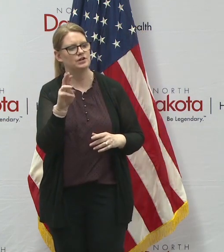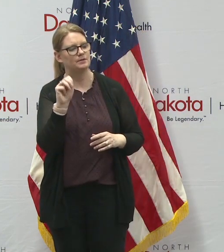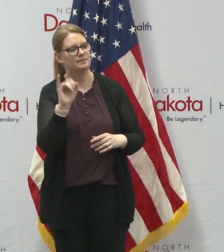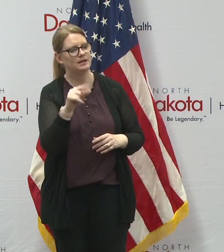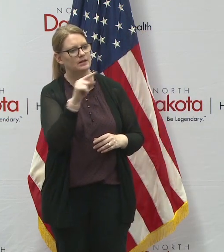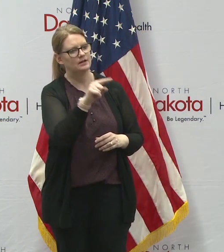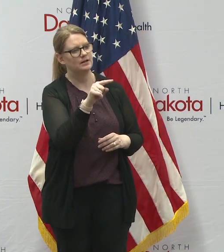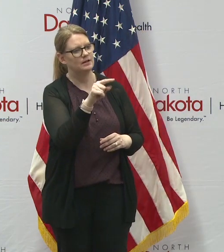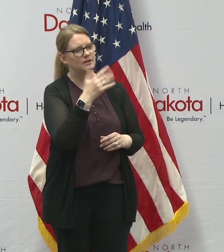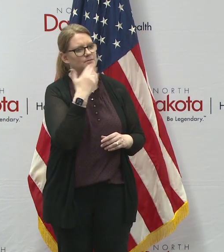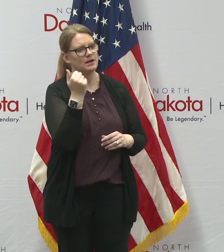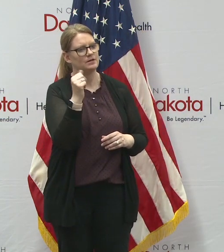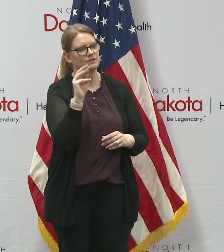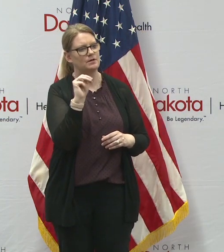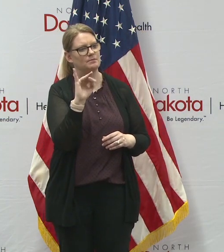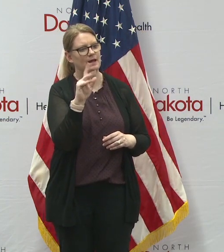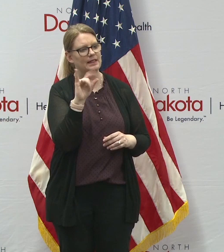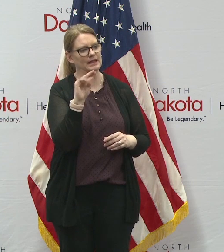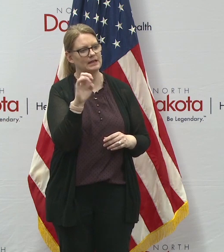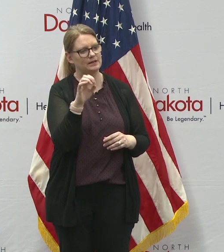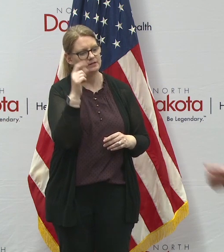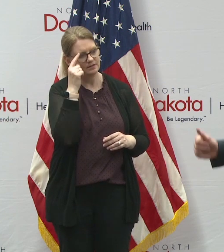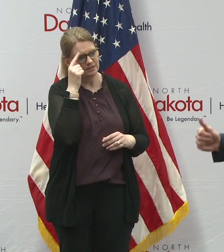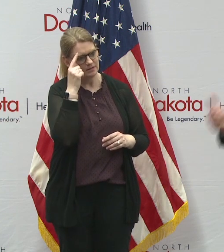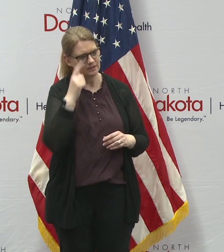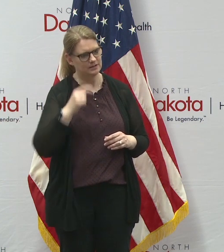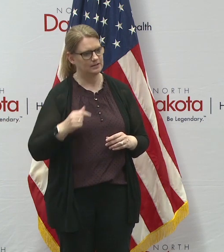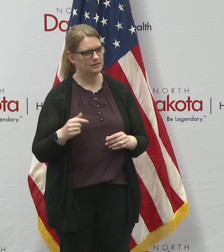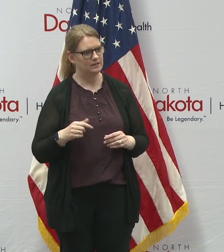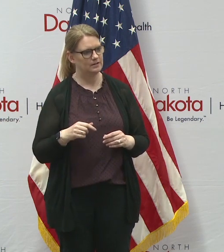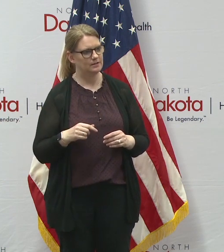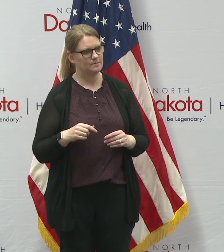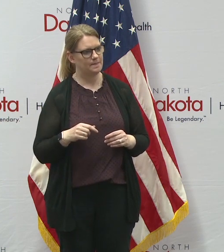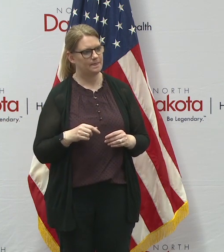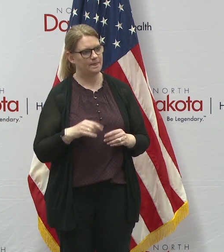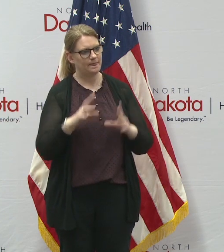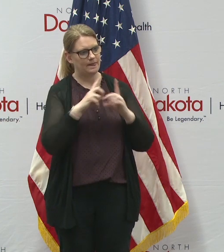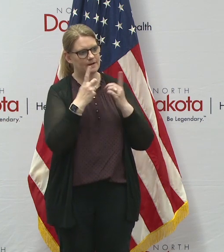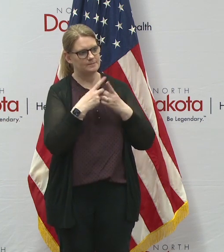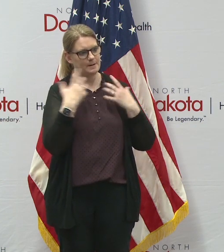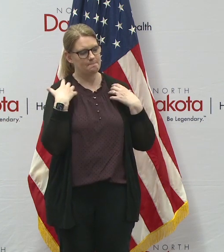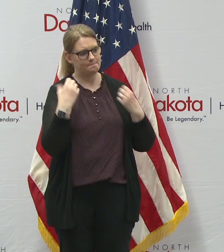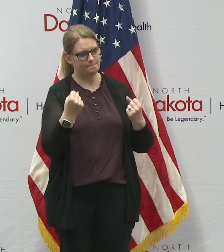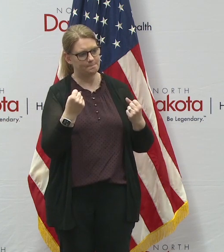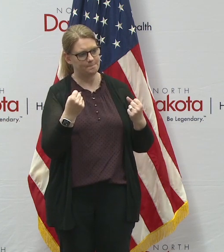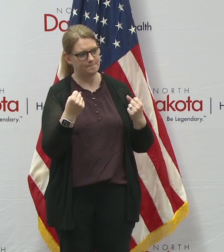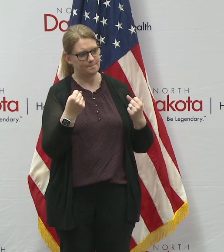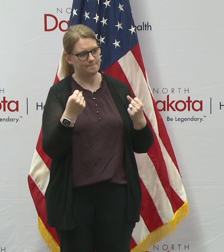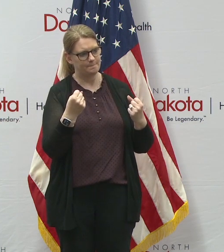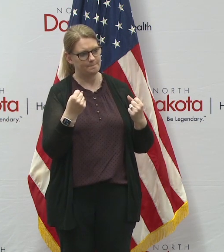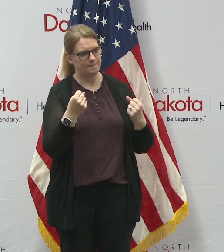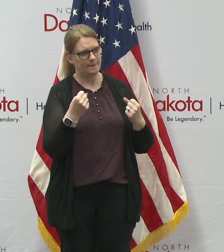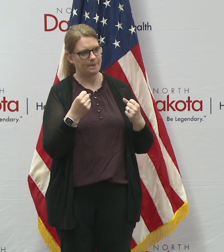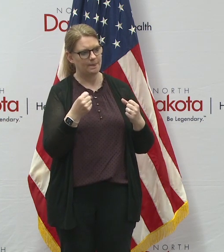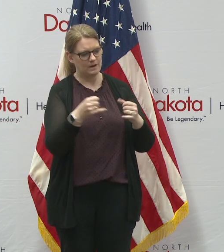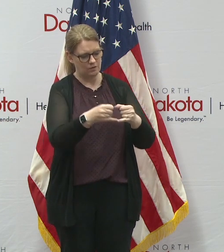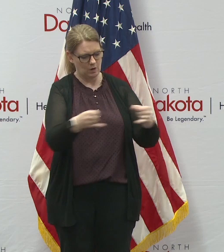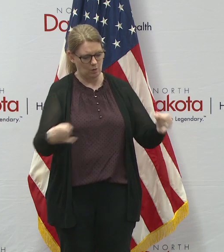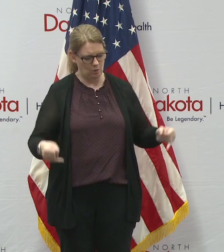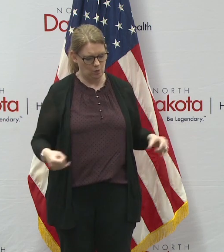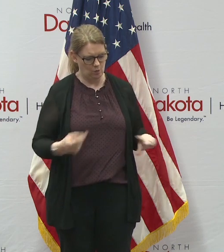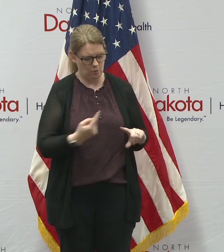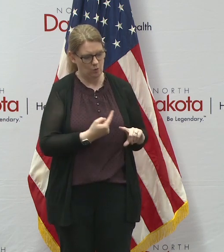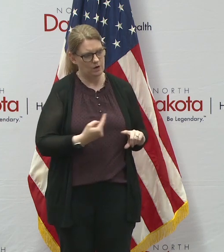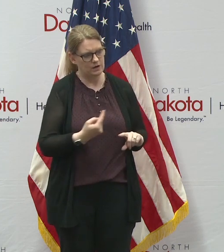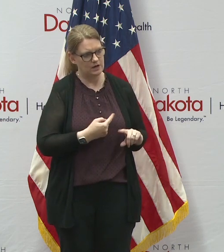question better suited for Mylynn, but basically the Department of Health confirmed to us today that the quarantine order from